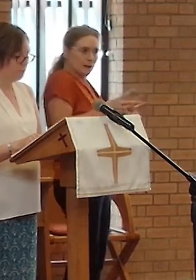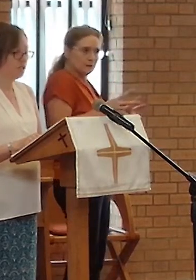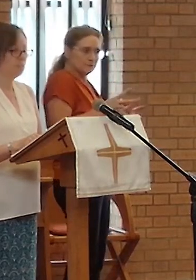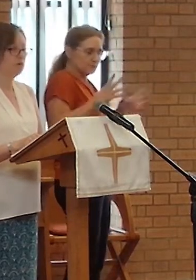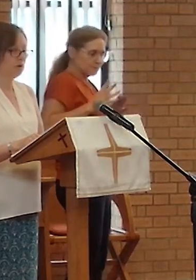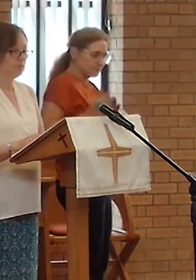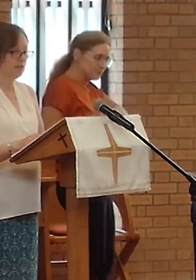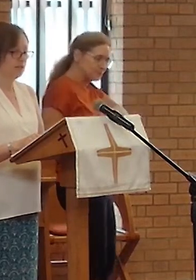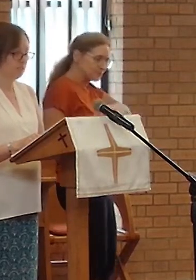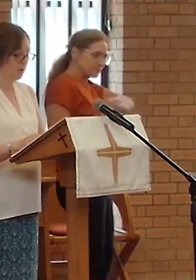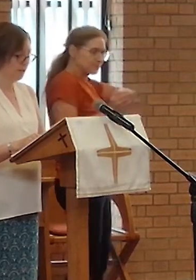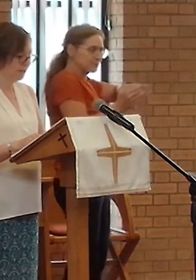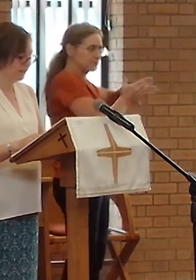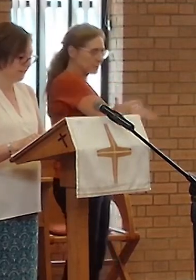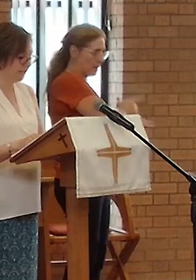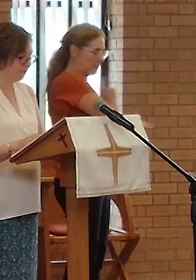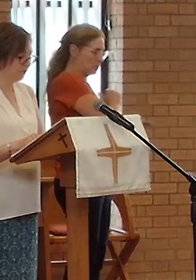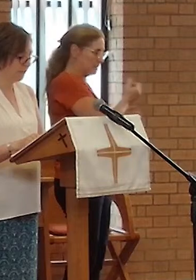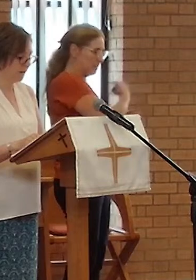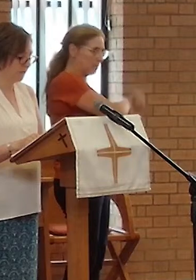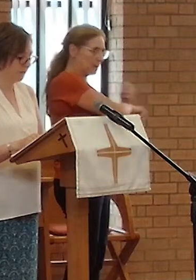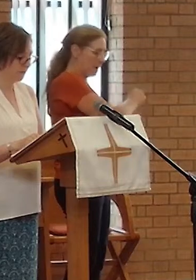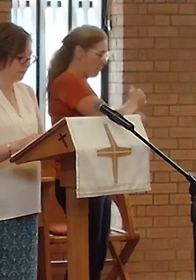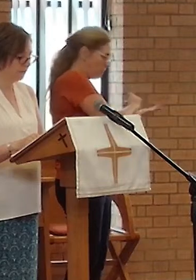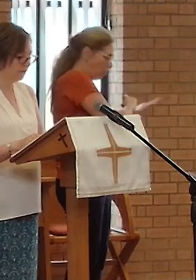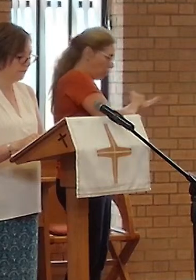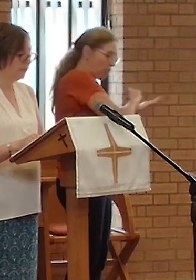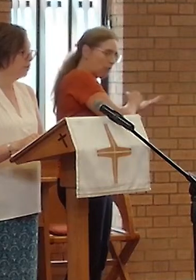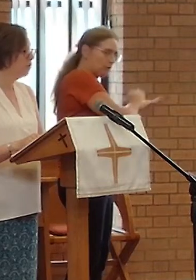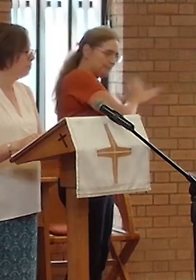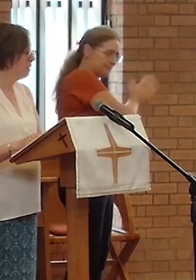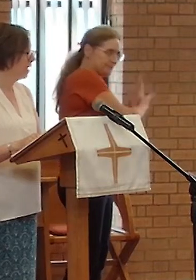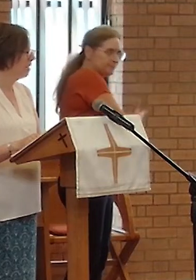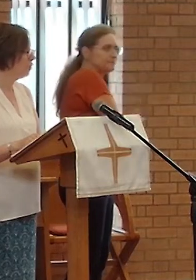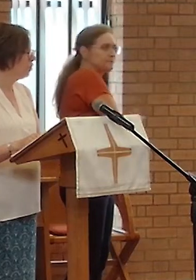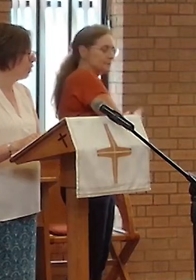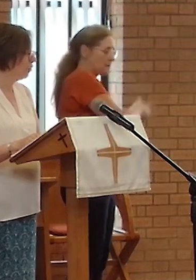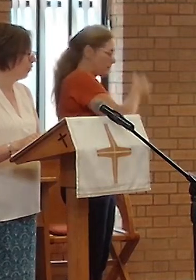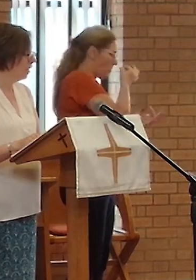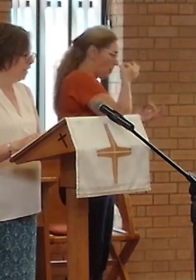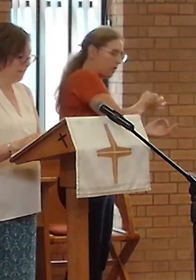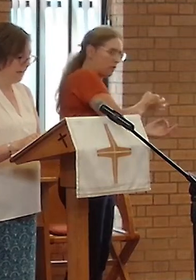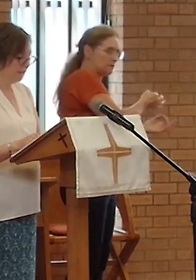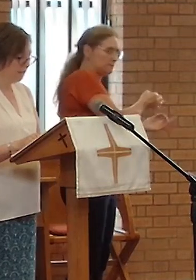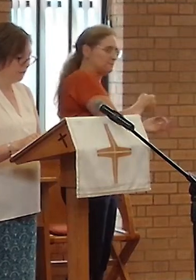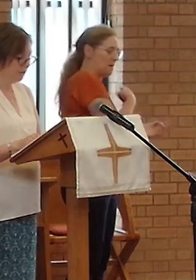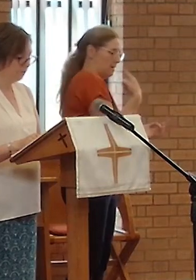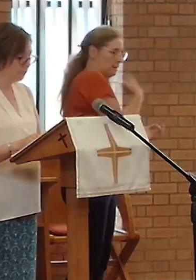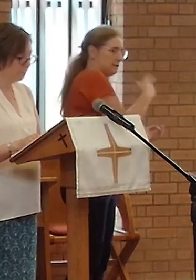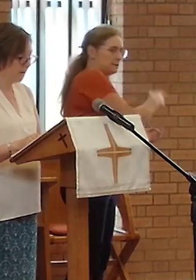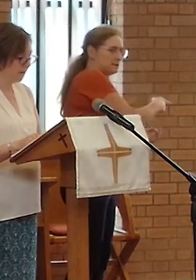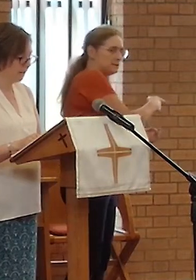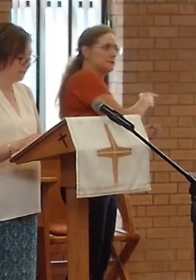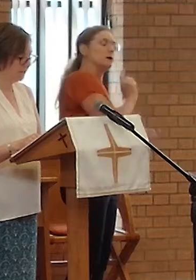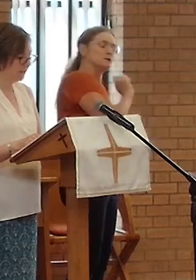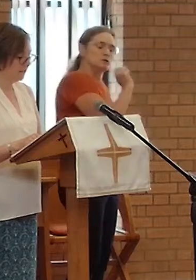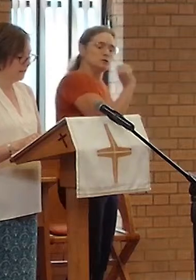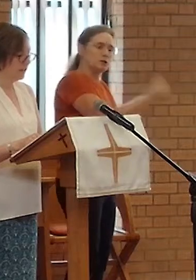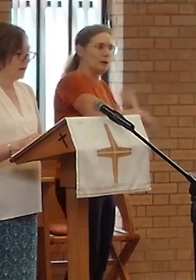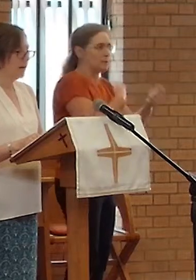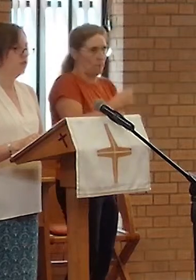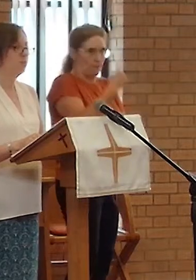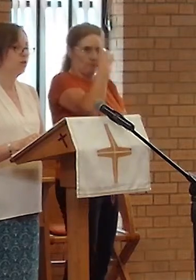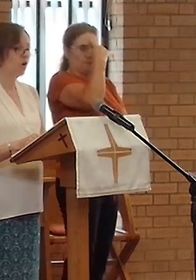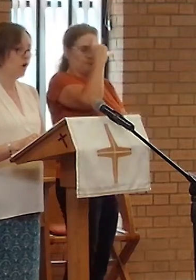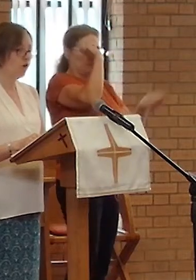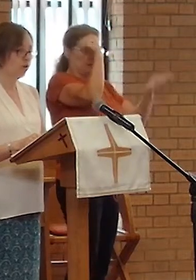which is being corrupted by its deceitful desires, to be made new in the attitude of your minds, and